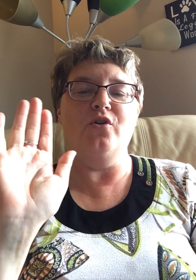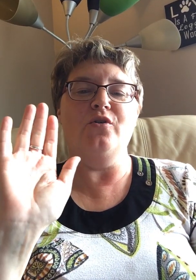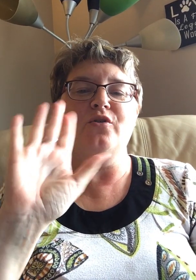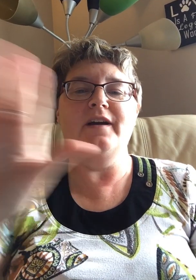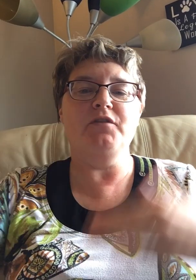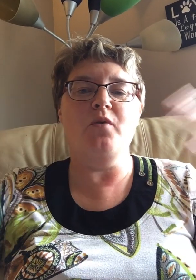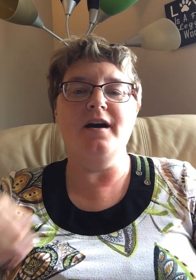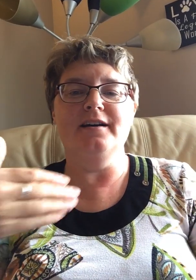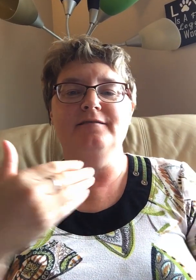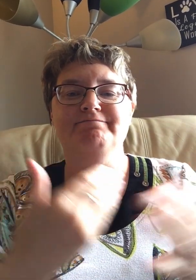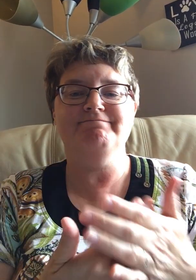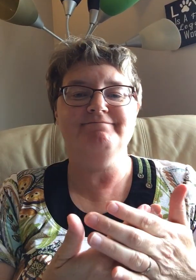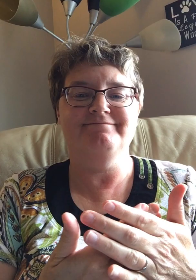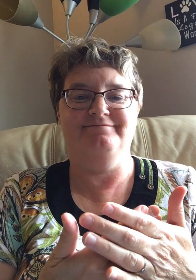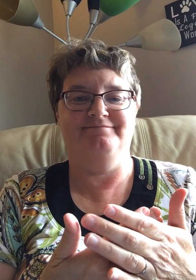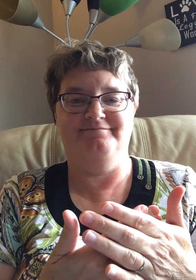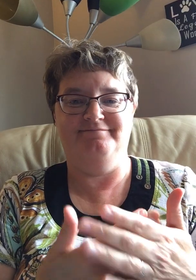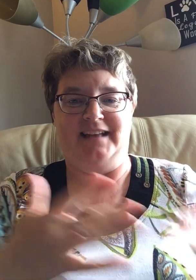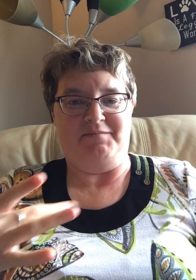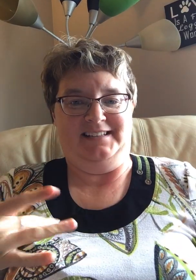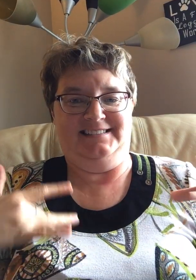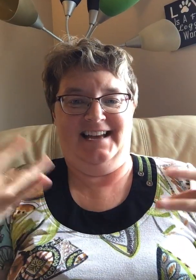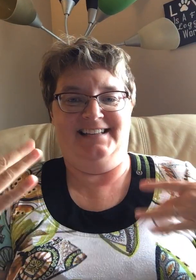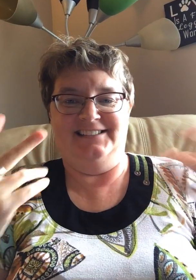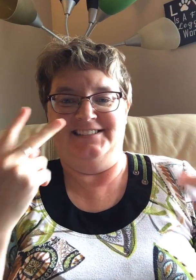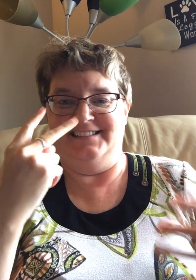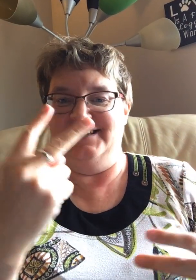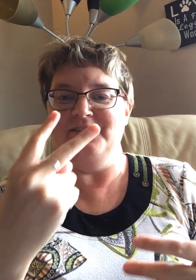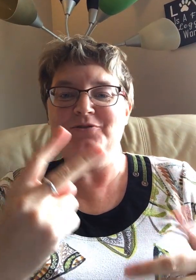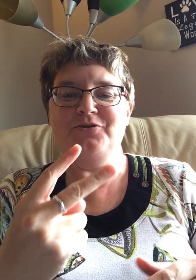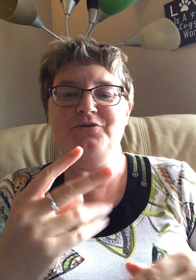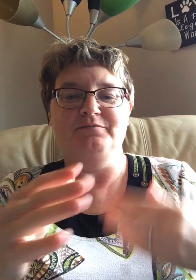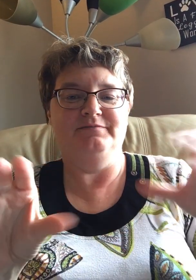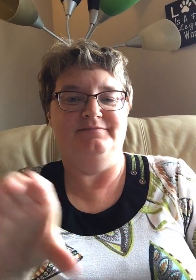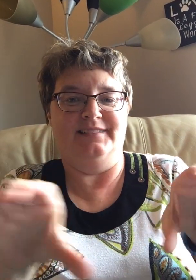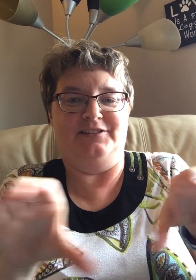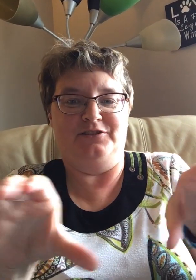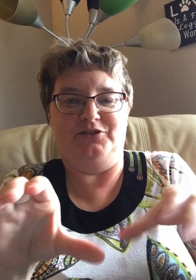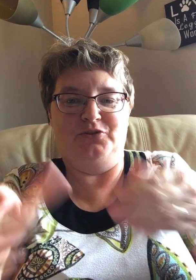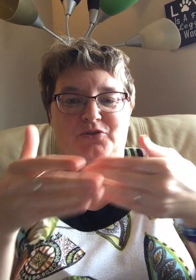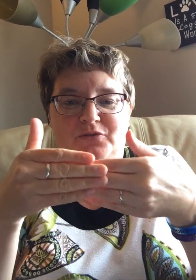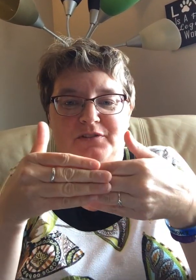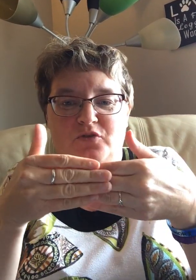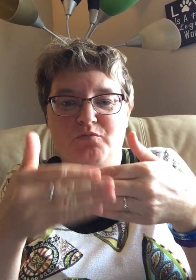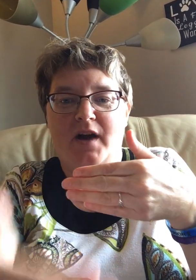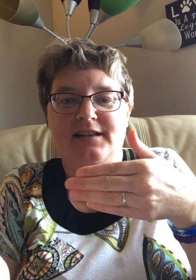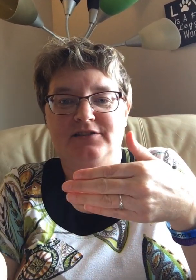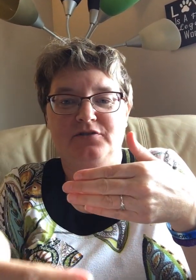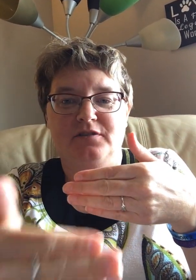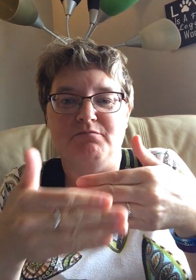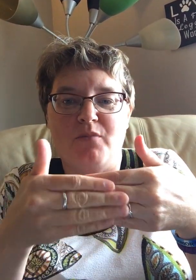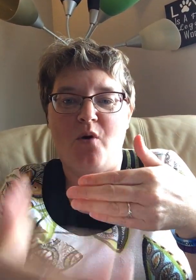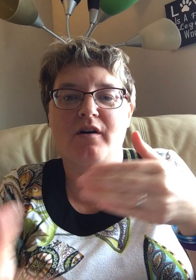Hello, everyone. Excited to see you and do some